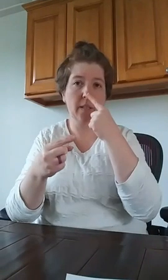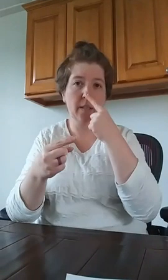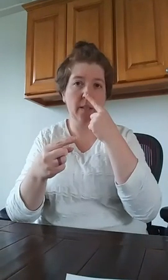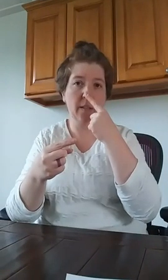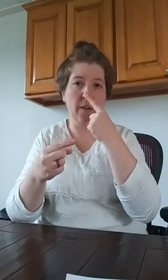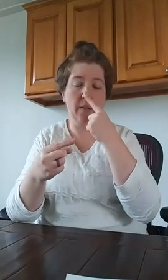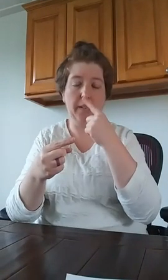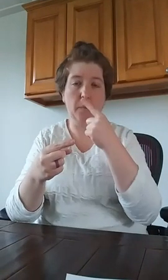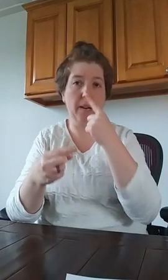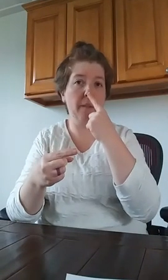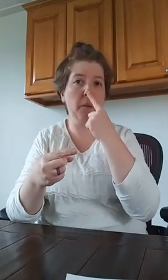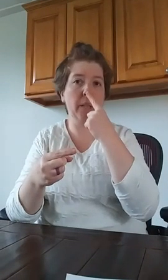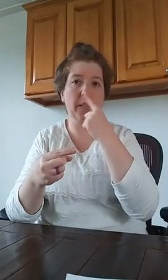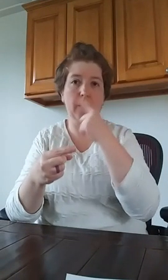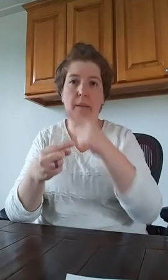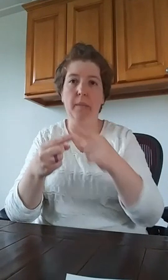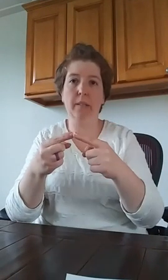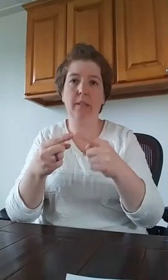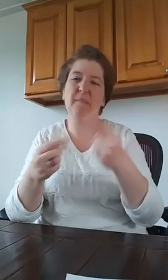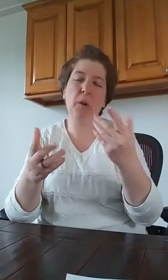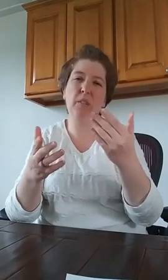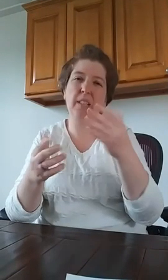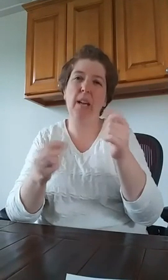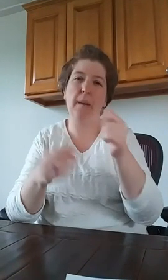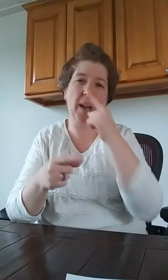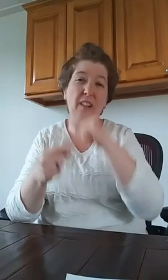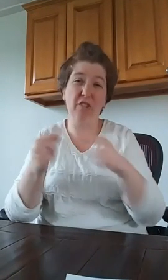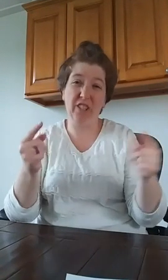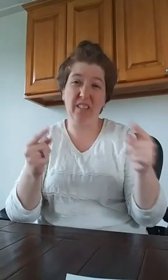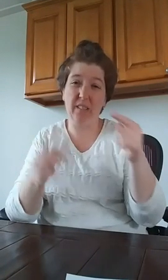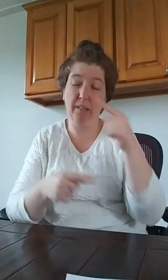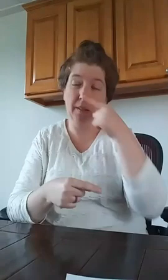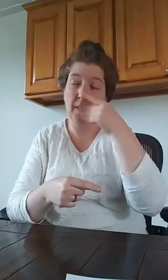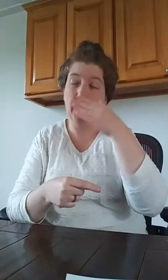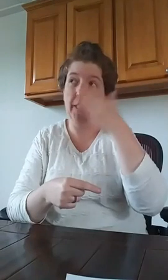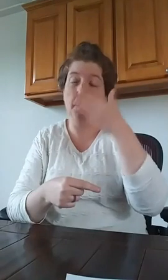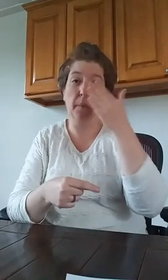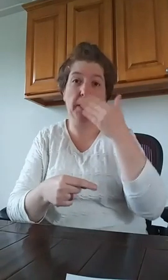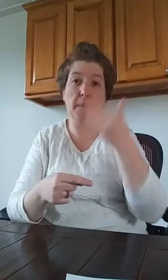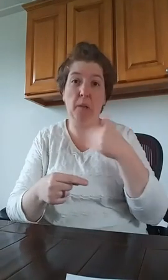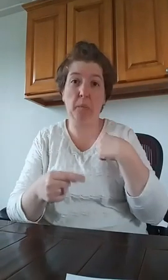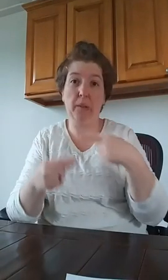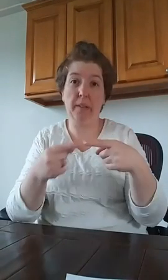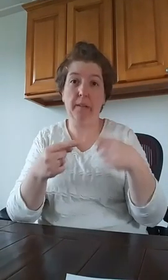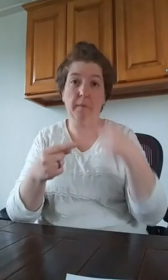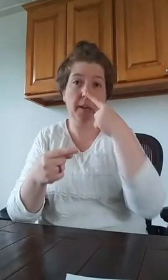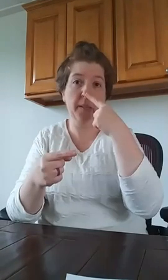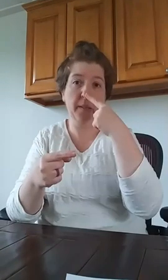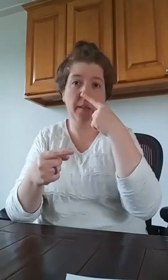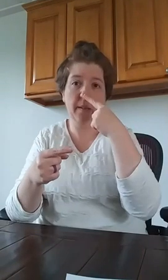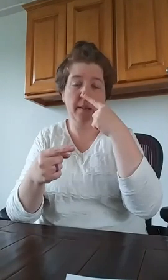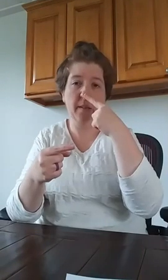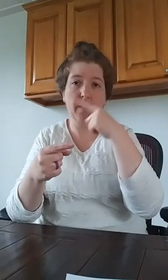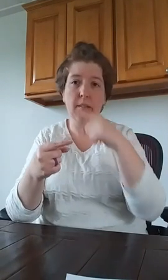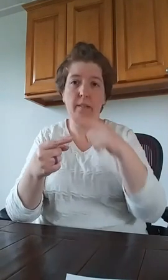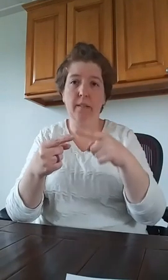so like whatever it come in most of the time allergies it's what we smell or breathe in right so